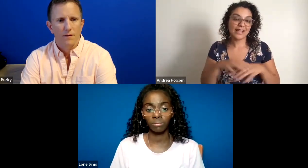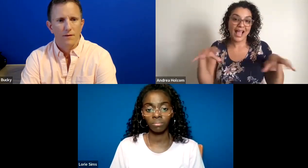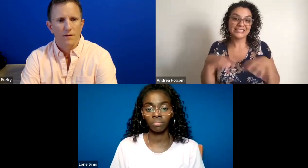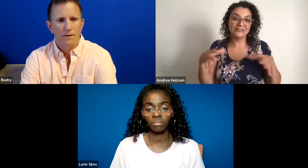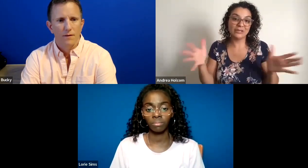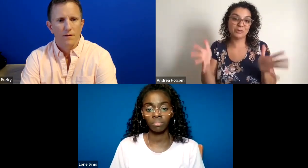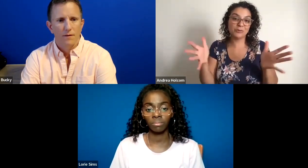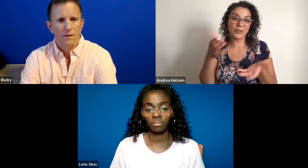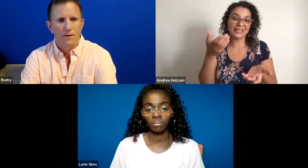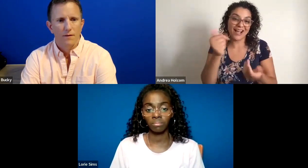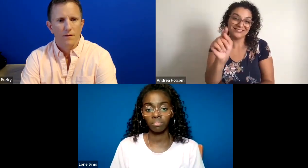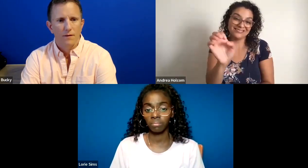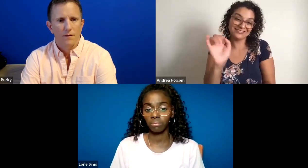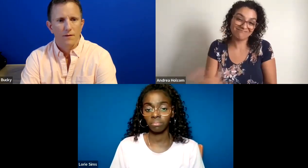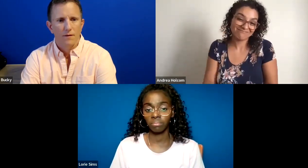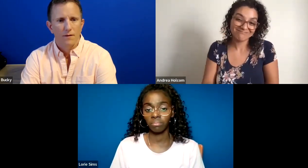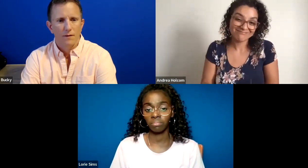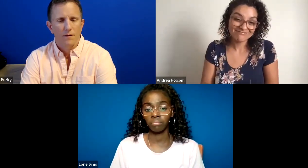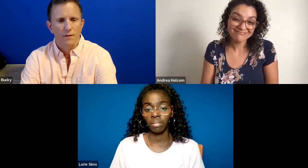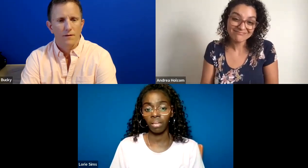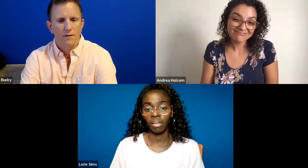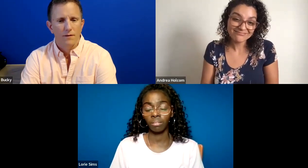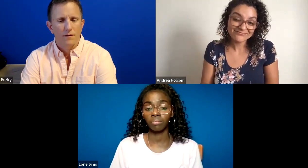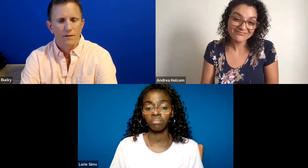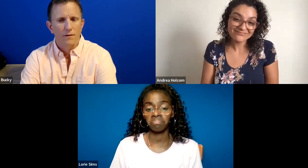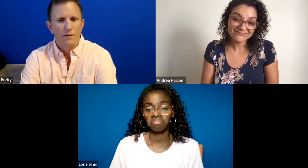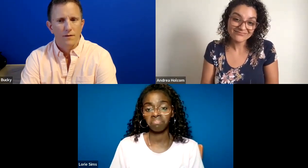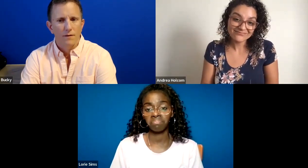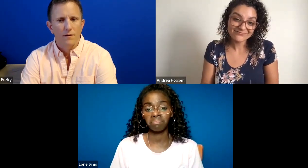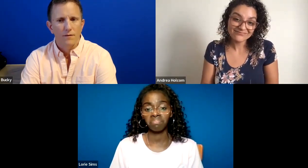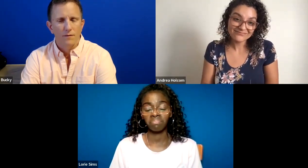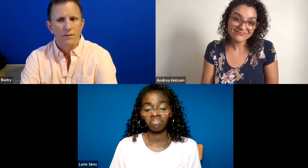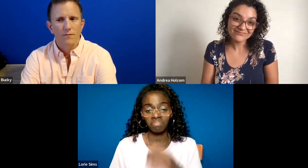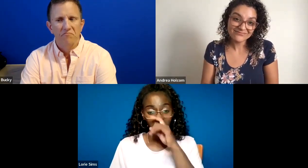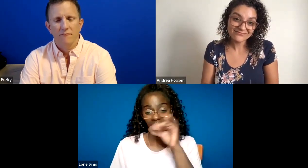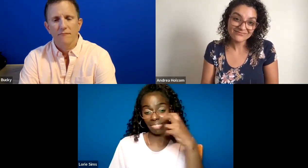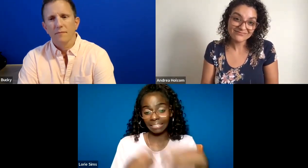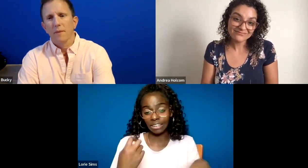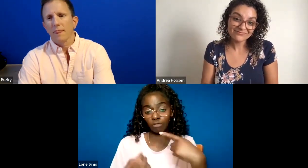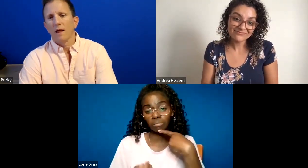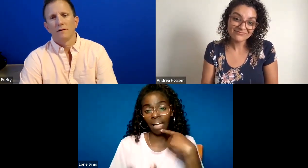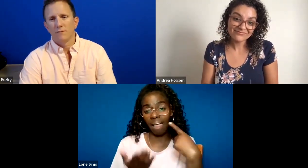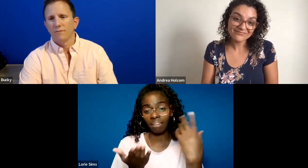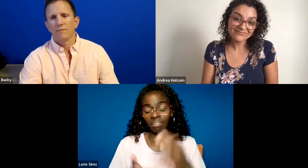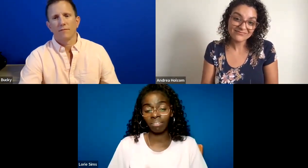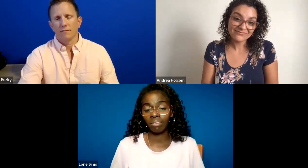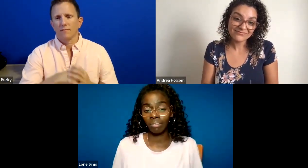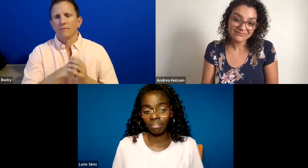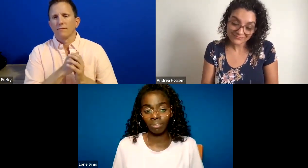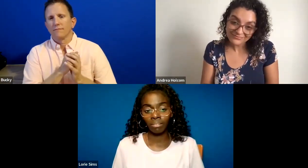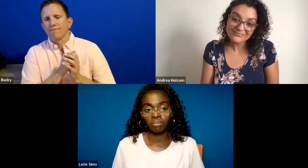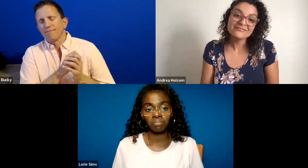other by trying to do these things? Are we promoting hate by attending these events or promoting these events? So something to